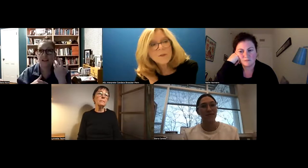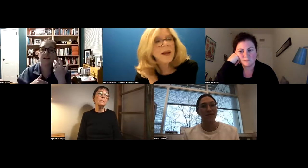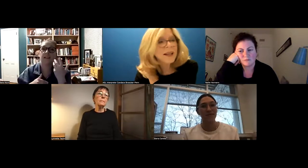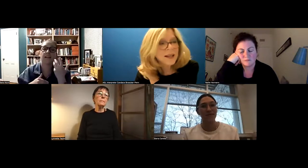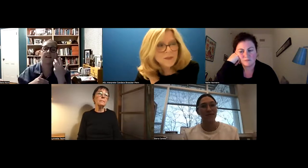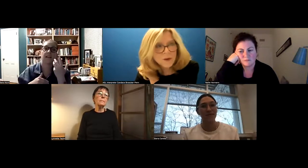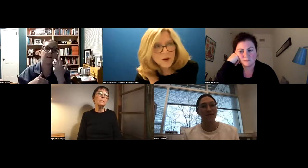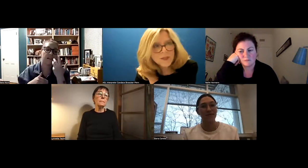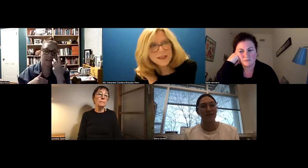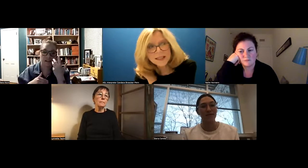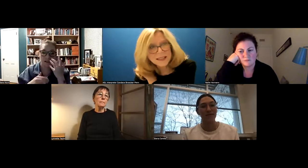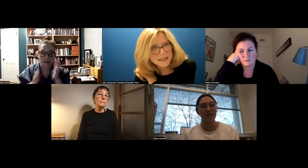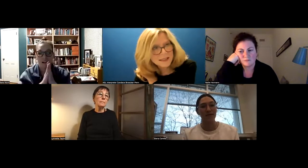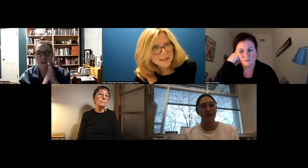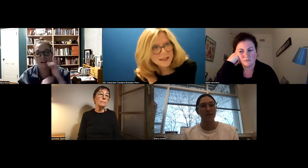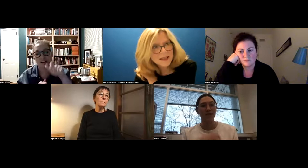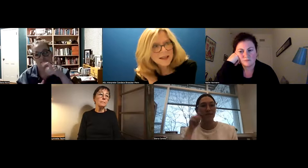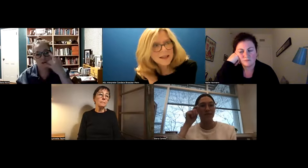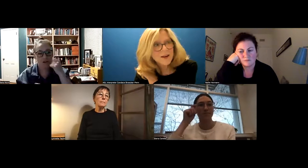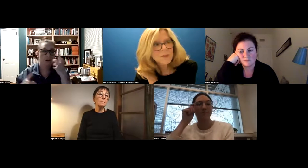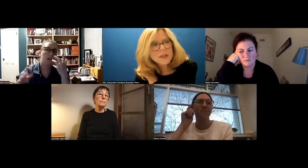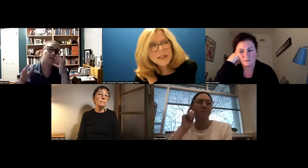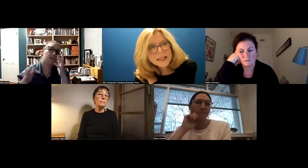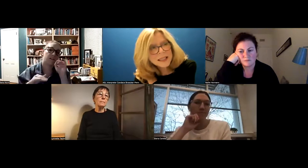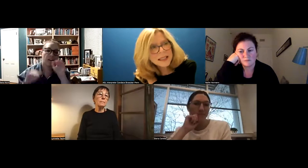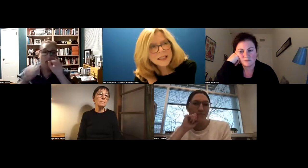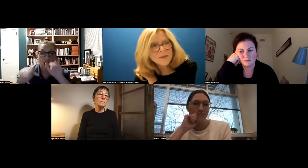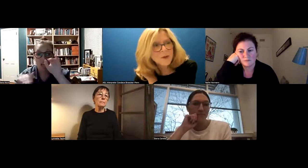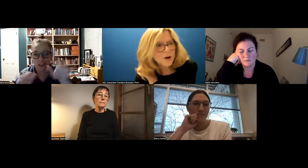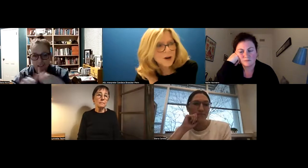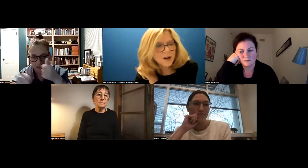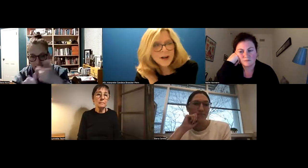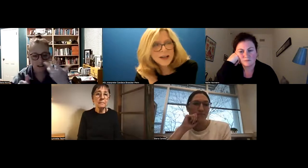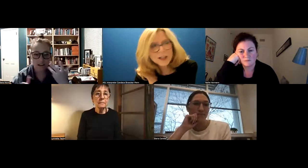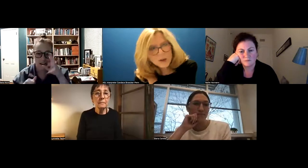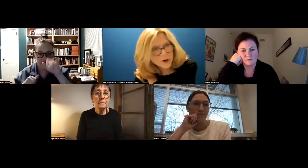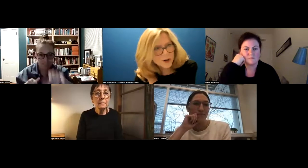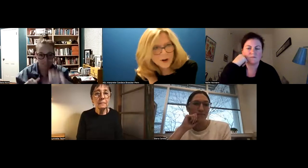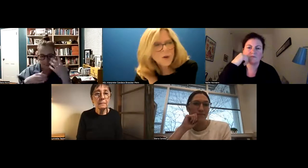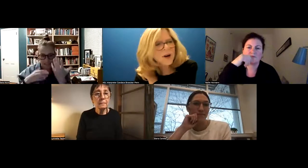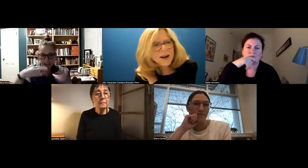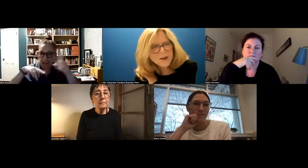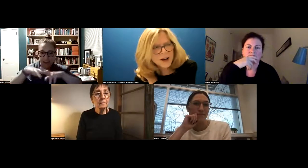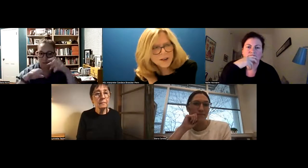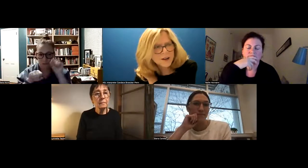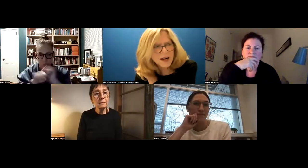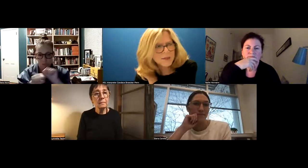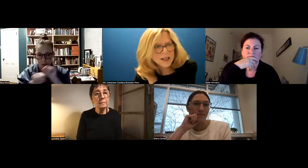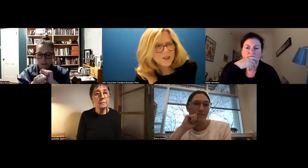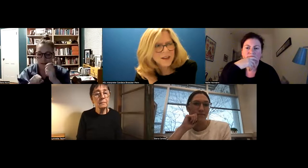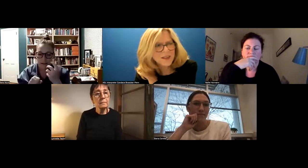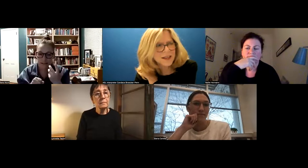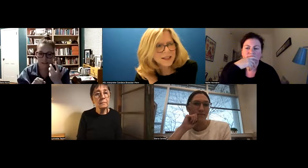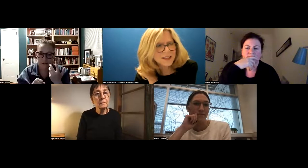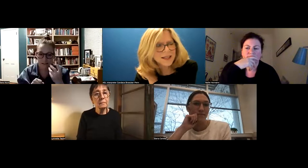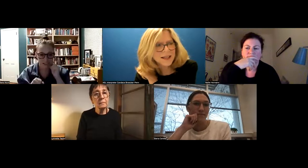are left begging for what they need. They're pleading for an interpreter or whatever other